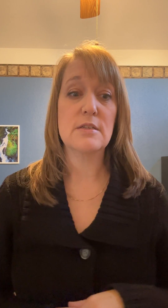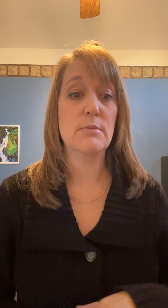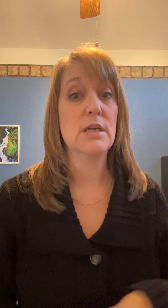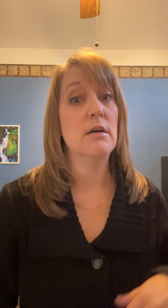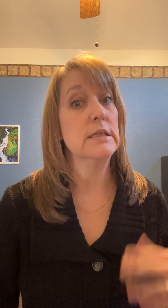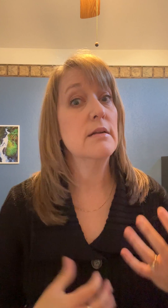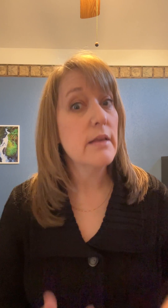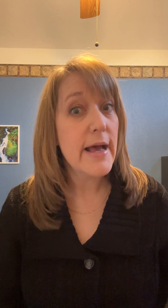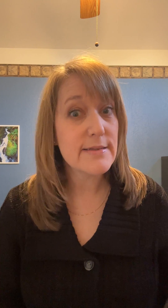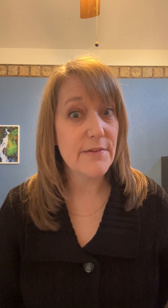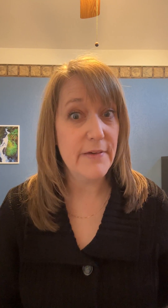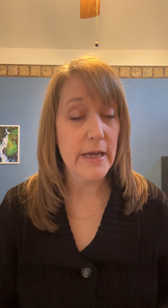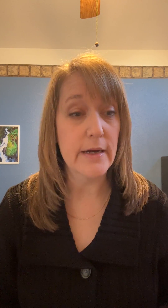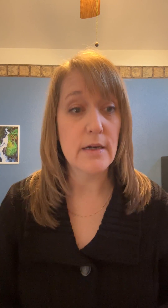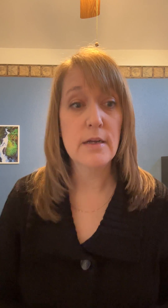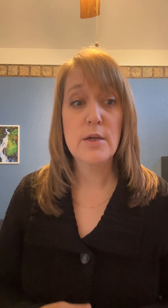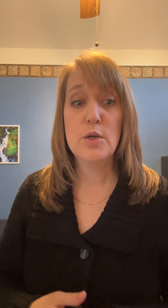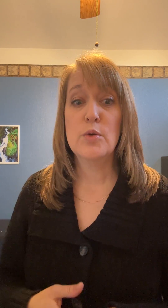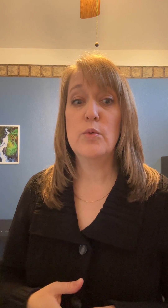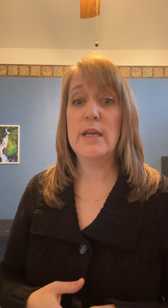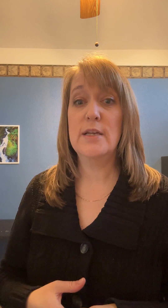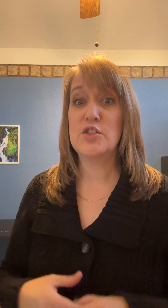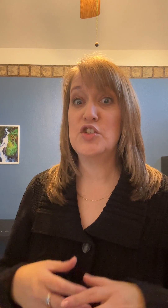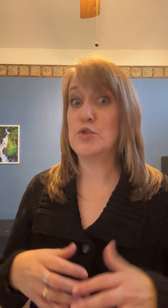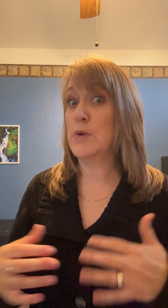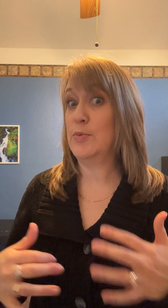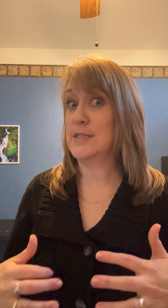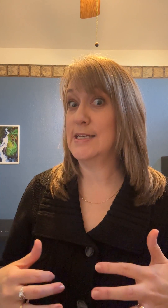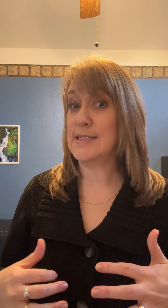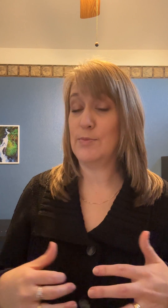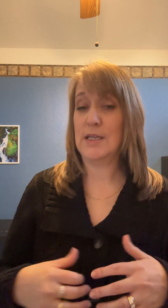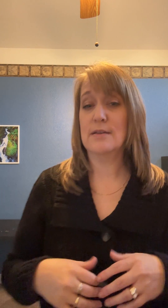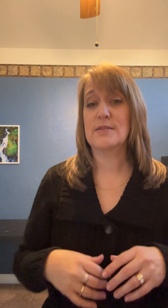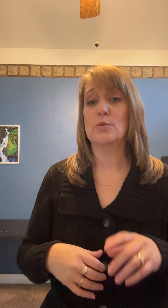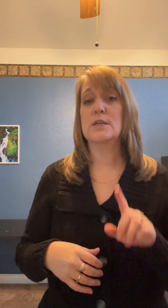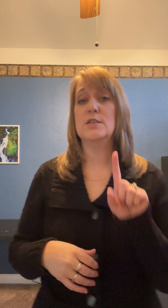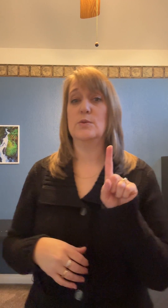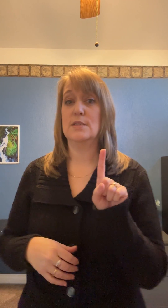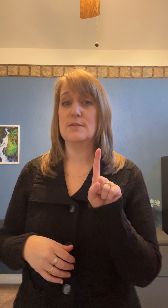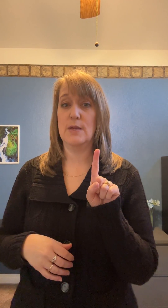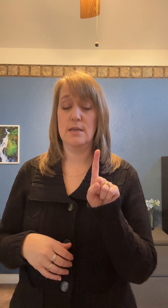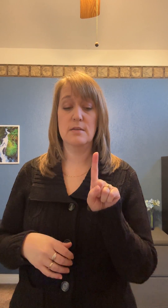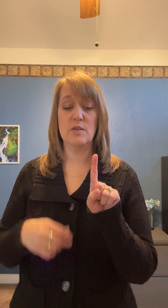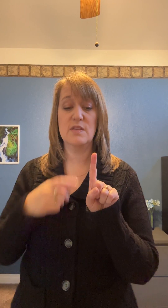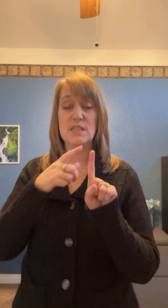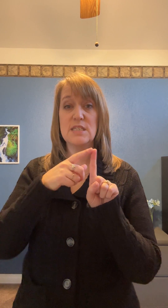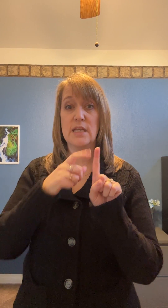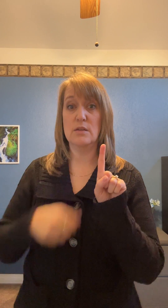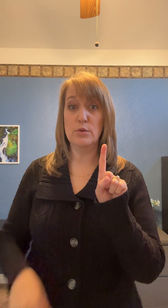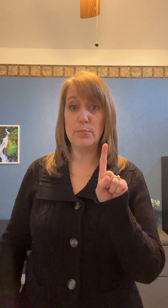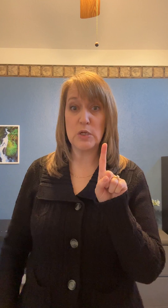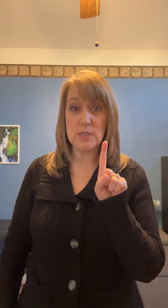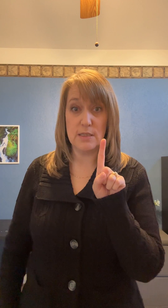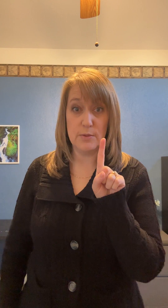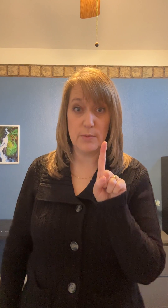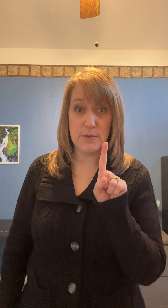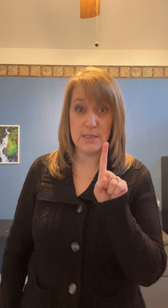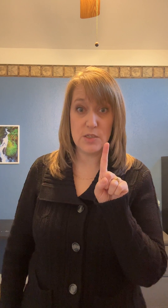something called a classifier, which just represents something else. So we're going to do it this way. So this is like a little person that represents